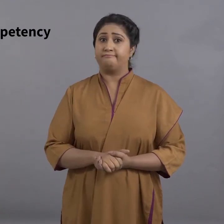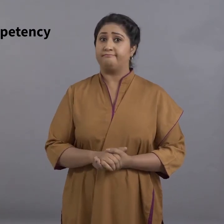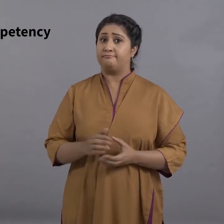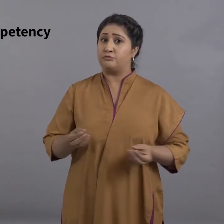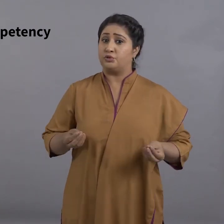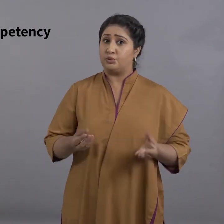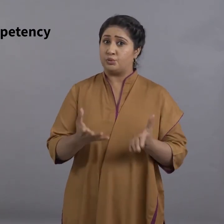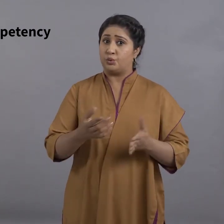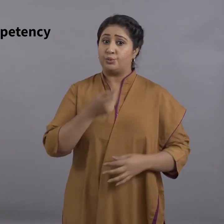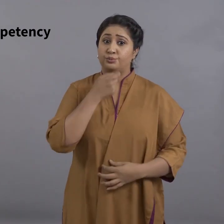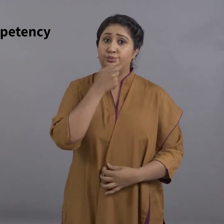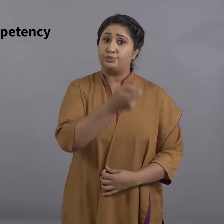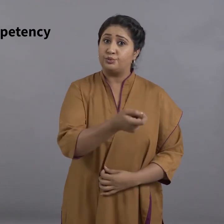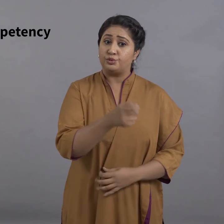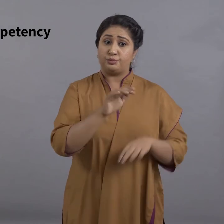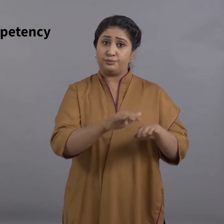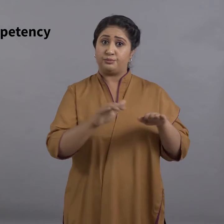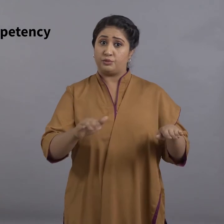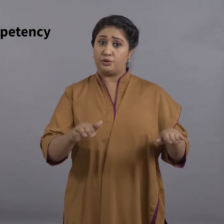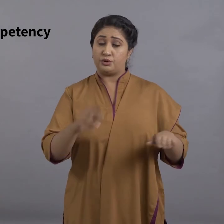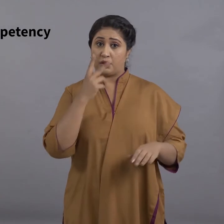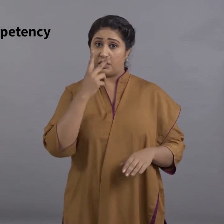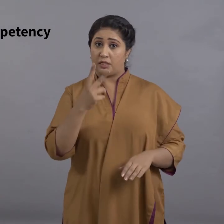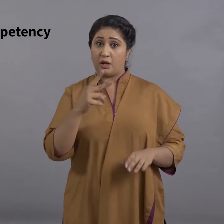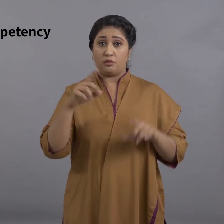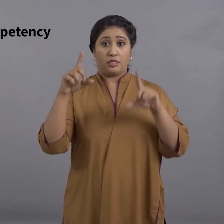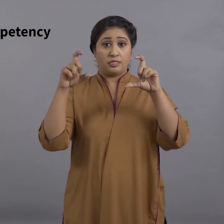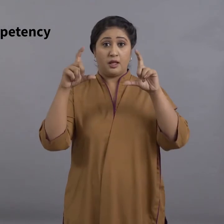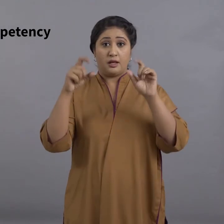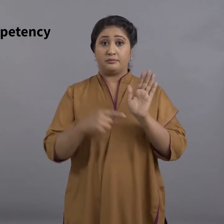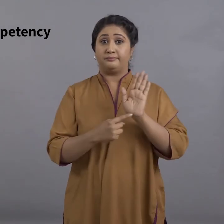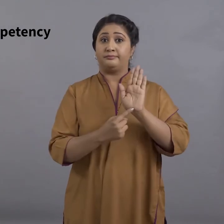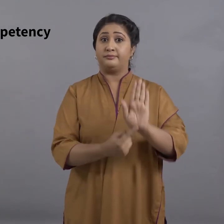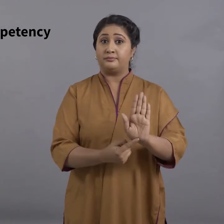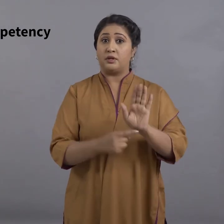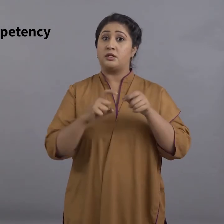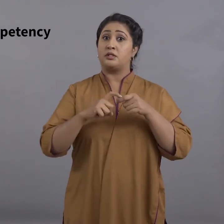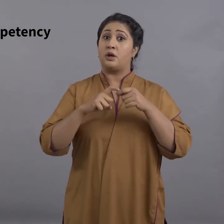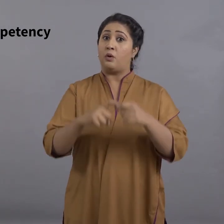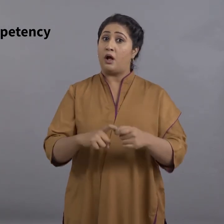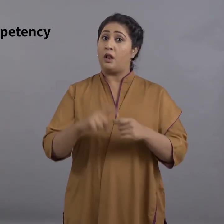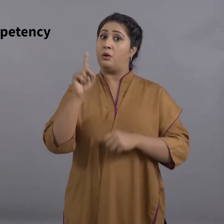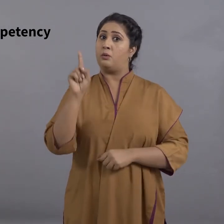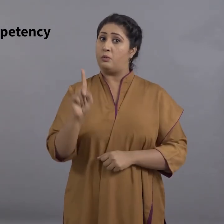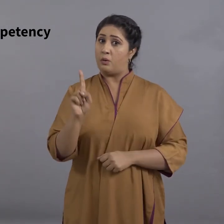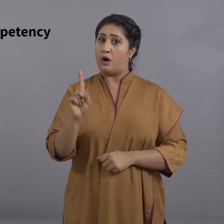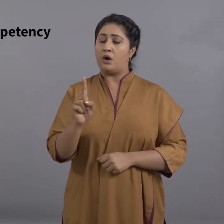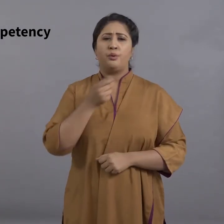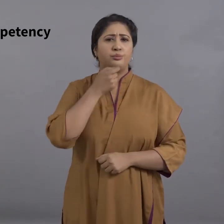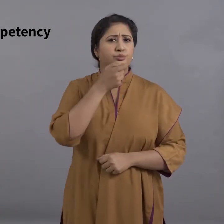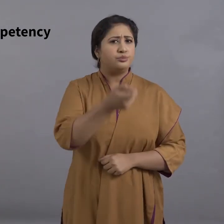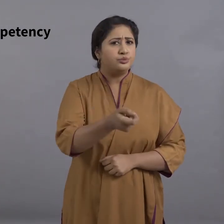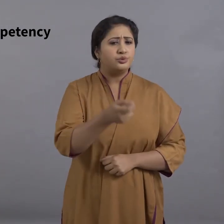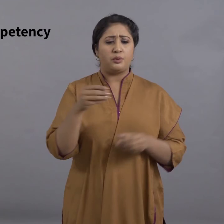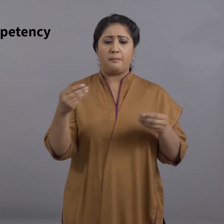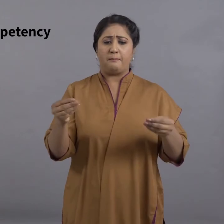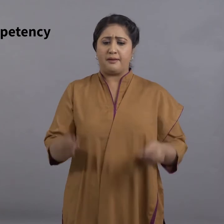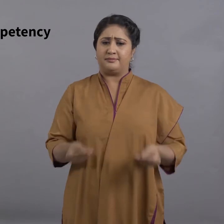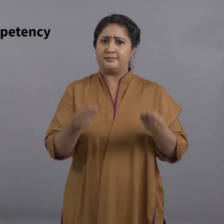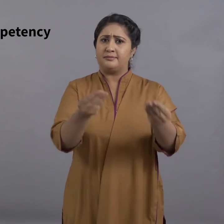Begin by asking the student to see the pictures in question 1 and then ask the given